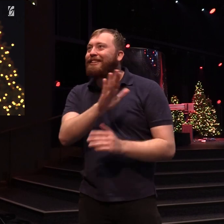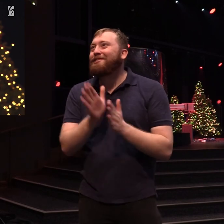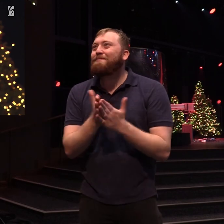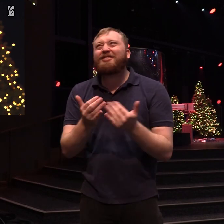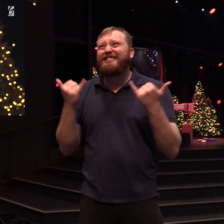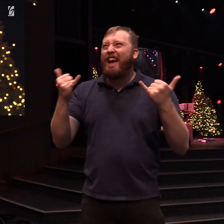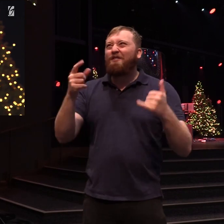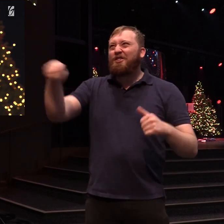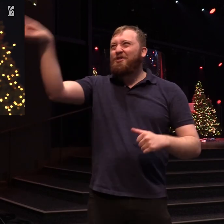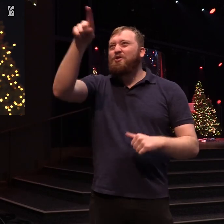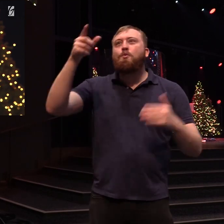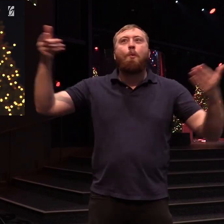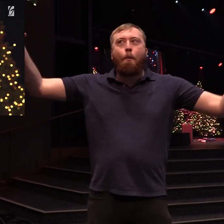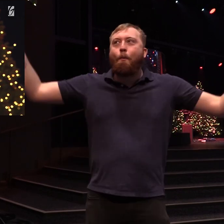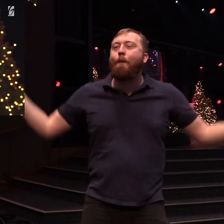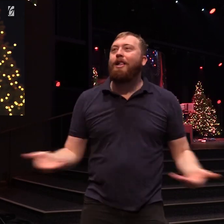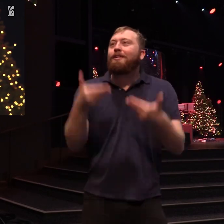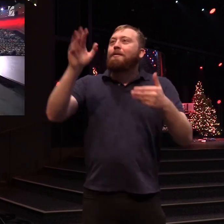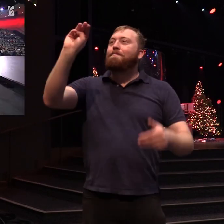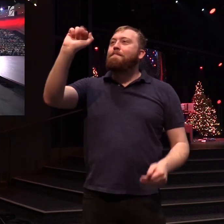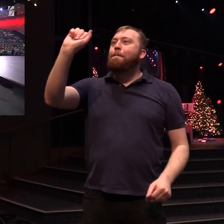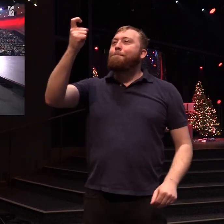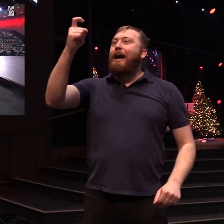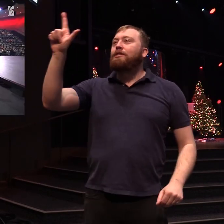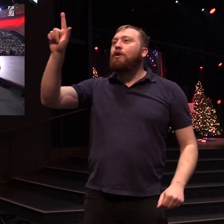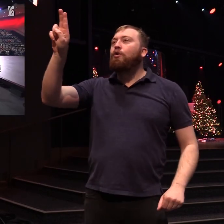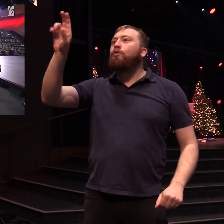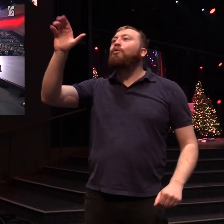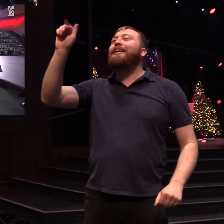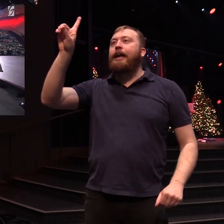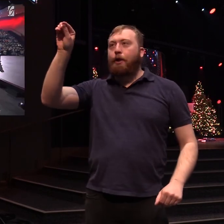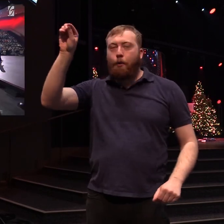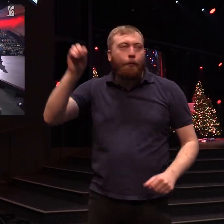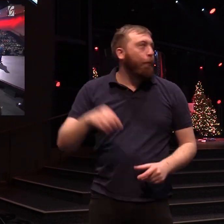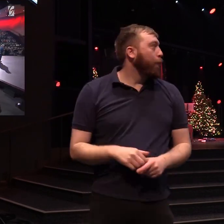big welcome to Max Lucado.